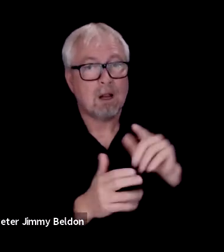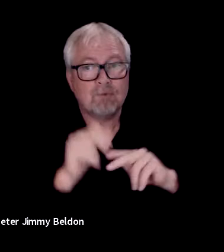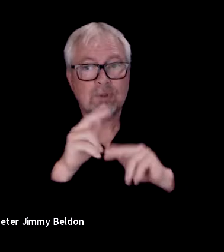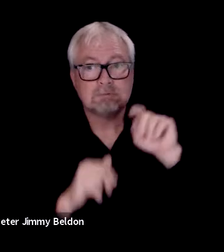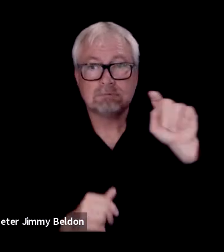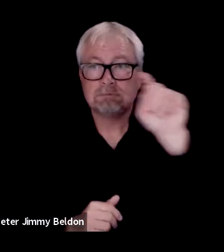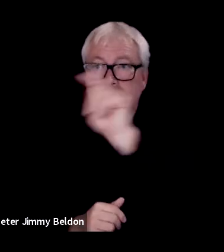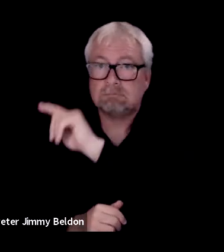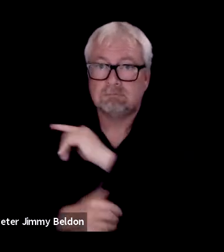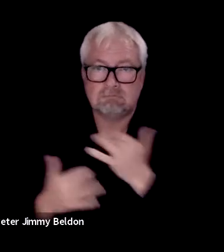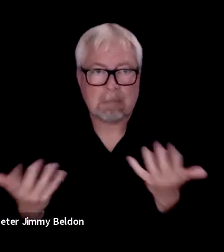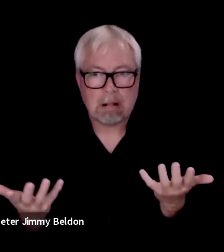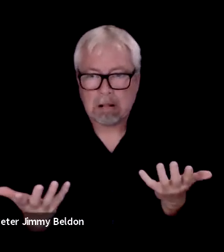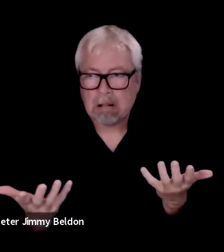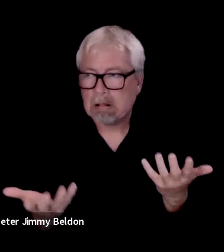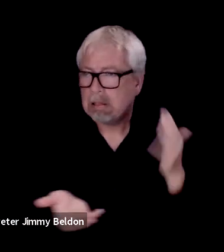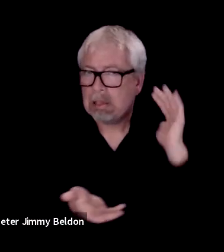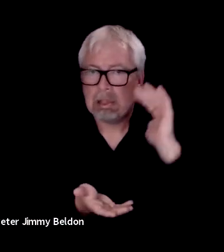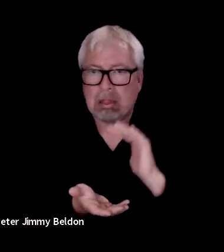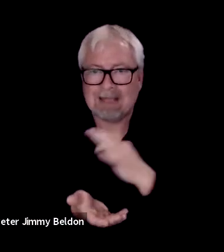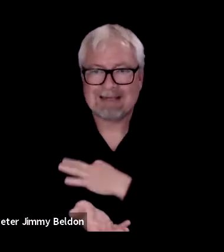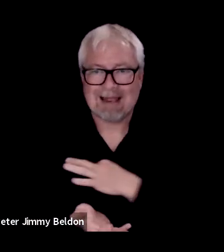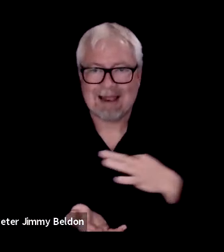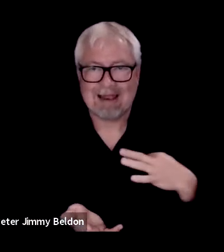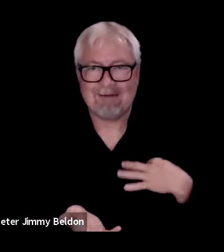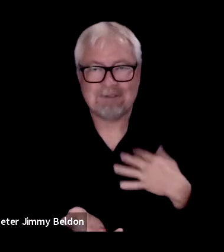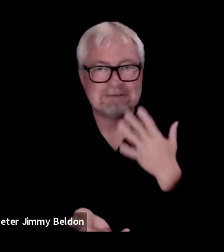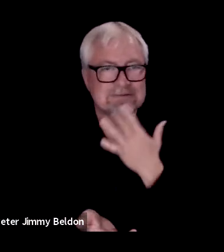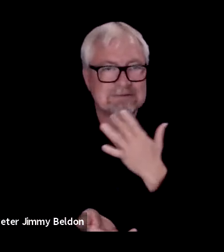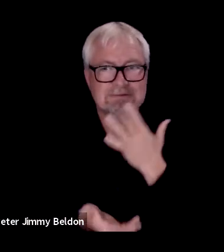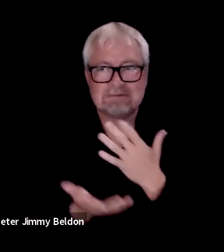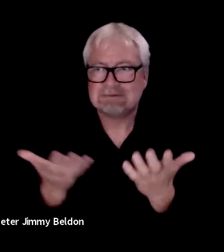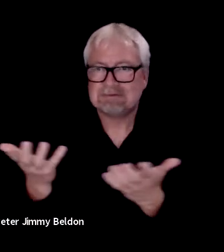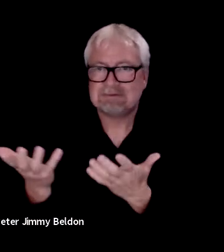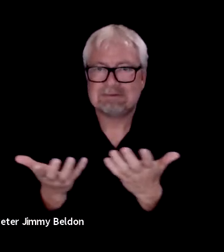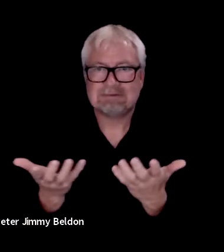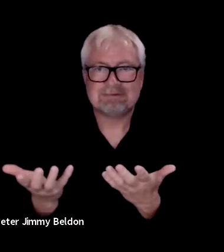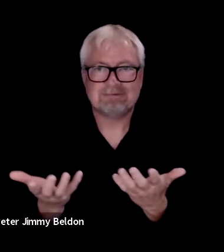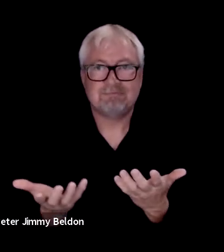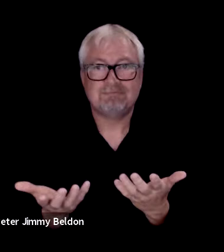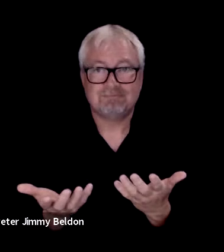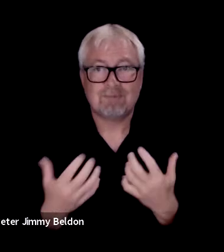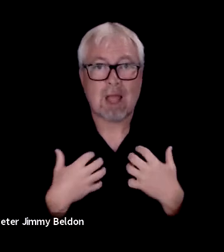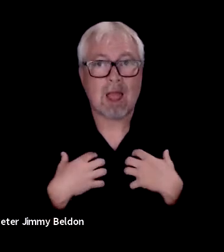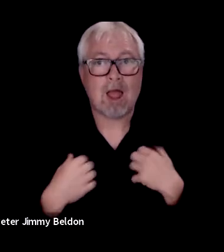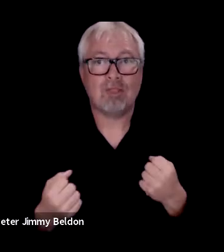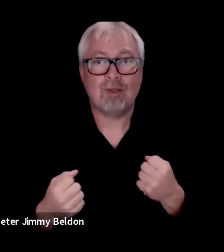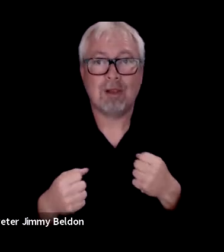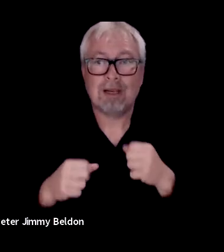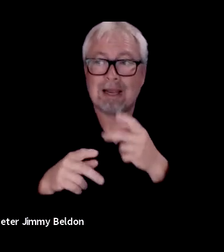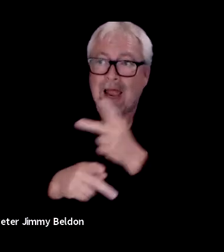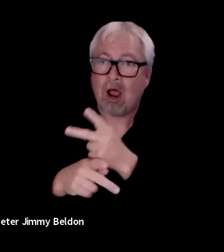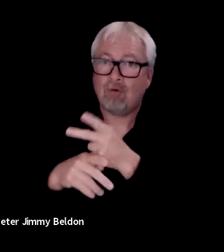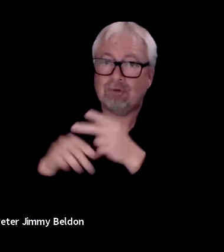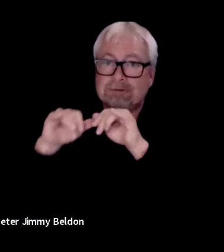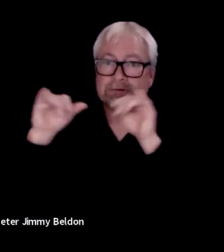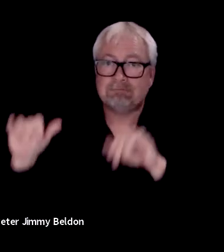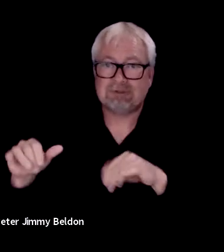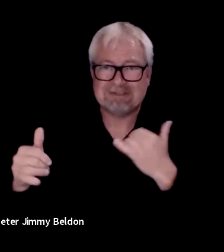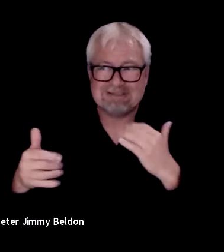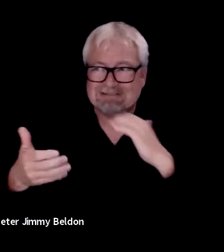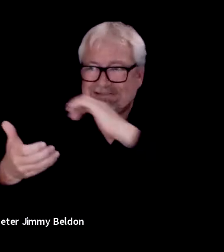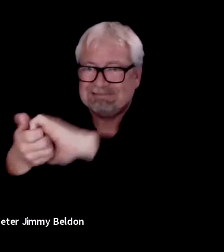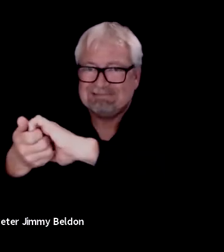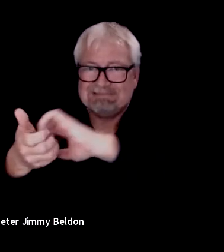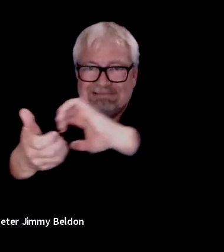extraordinary collaborations that are happening across our whole healthcare system, it is getting harder for some hospitals to find open,